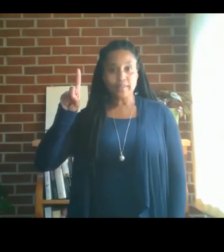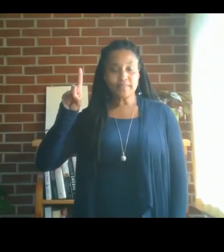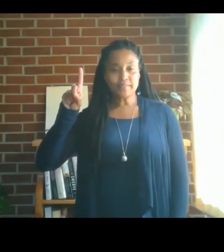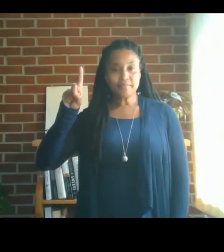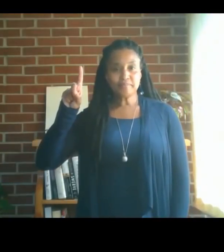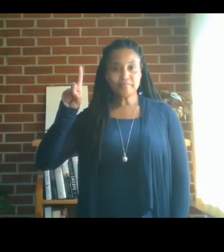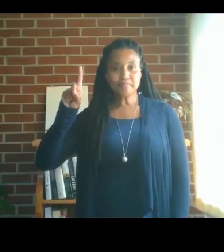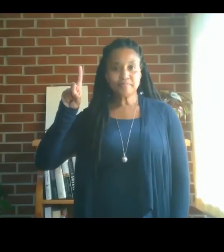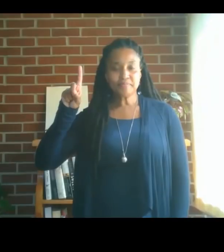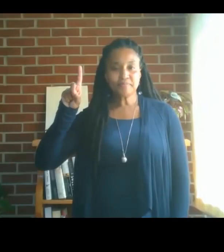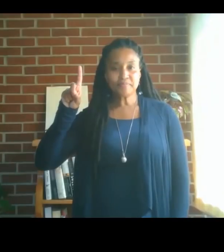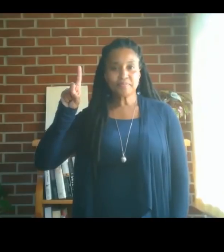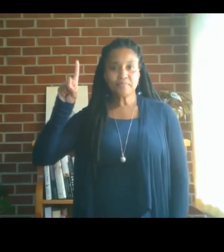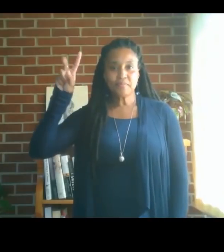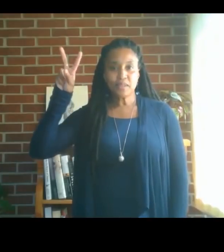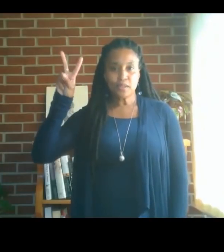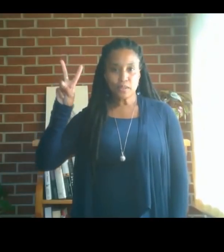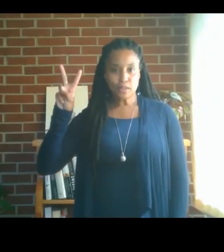1,